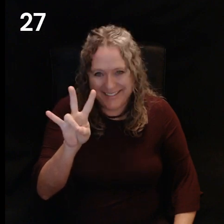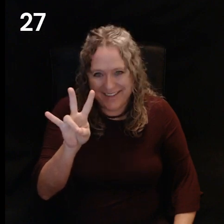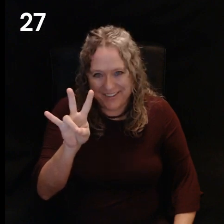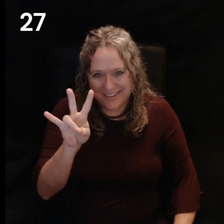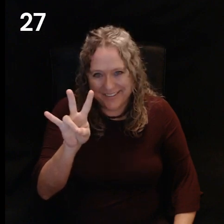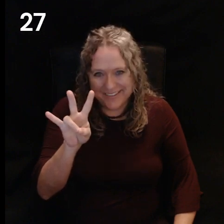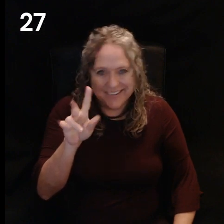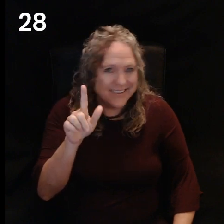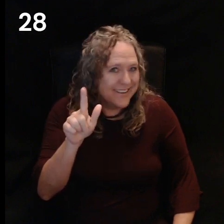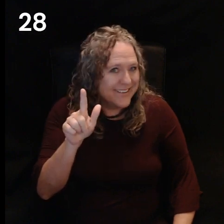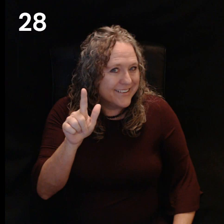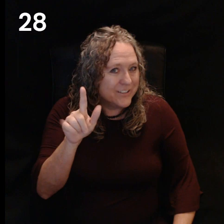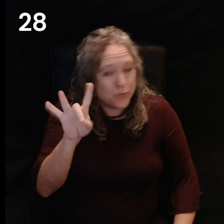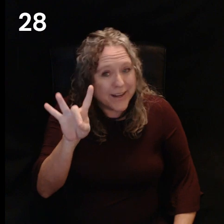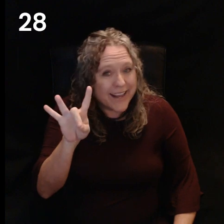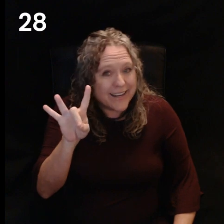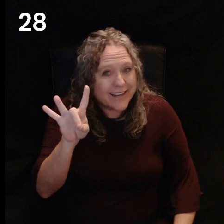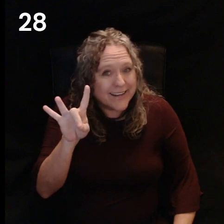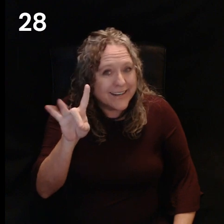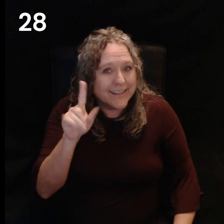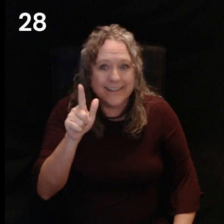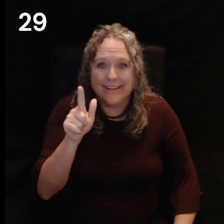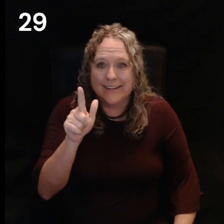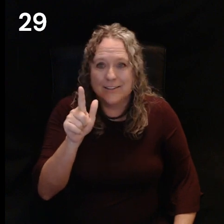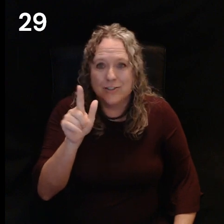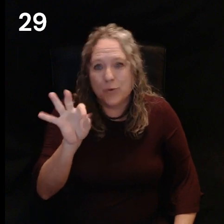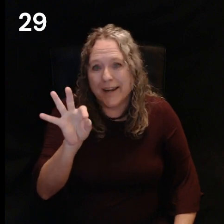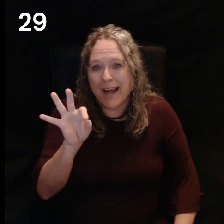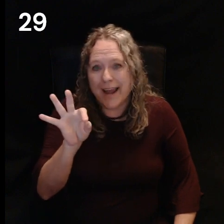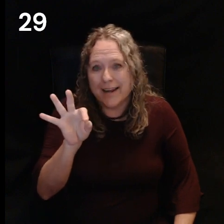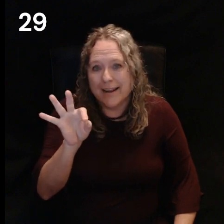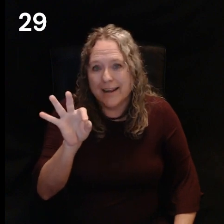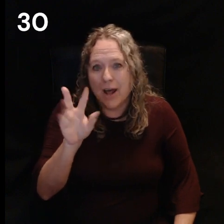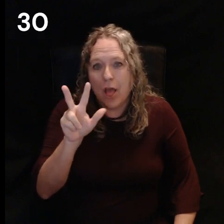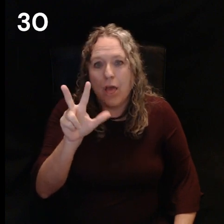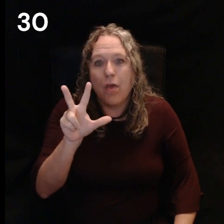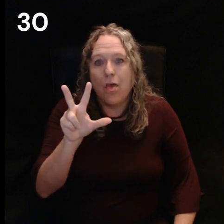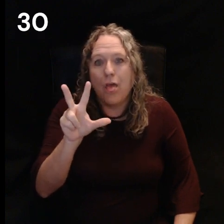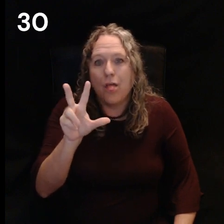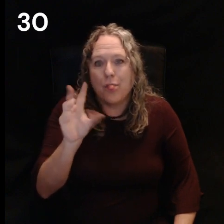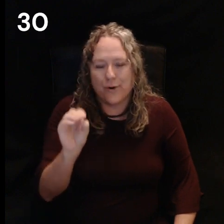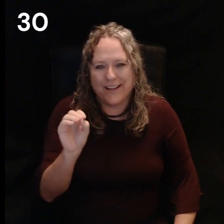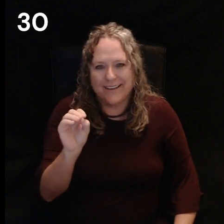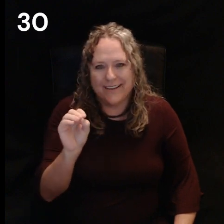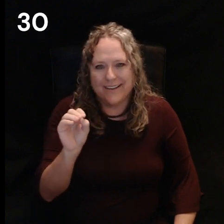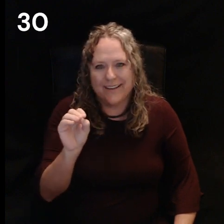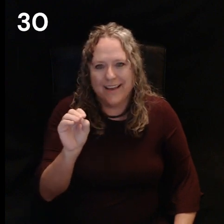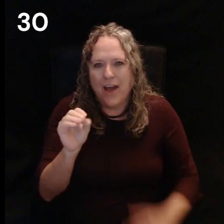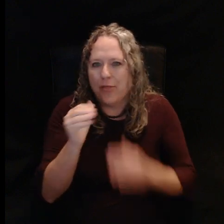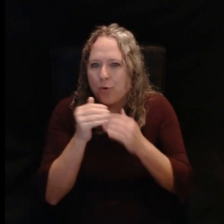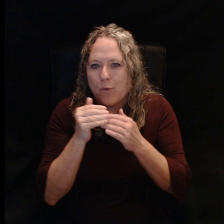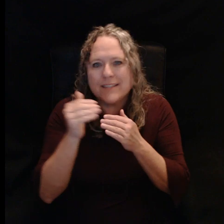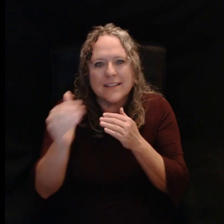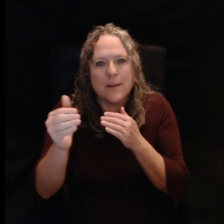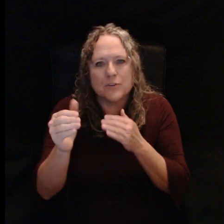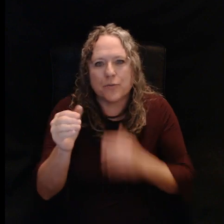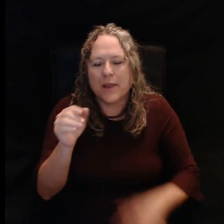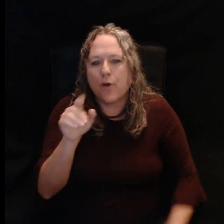27. 28. 29. 30. The rest of the numbers from there on